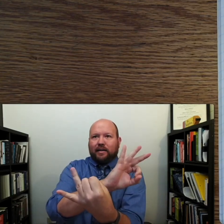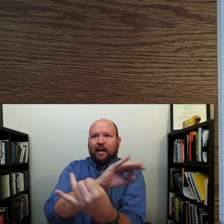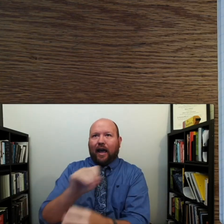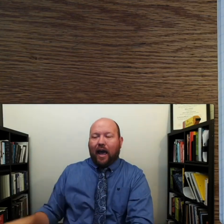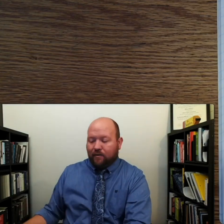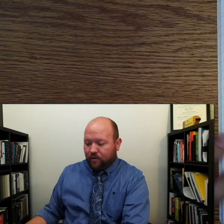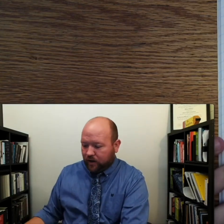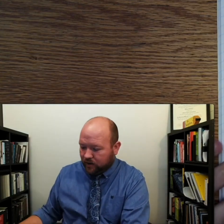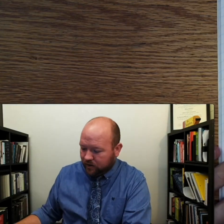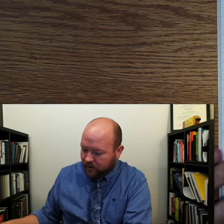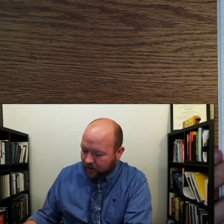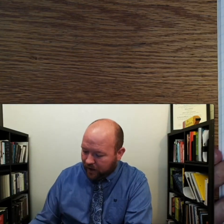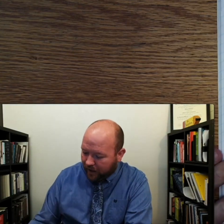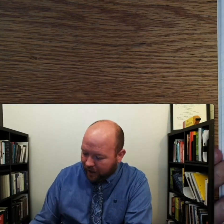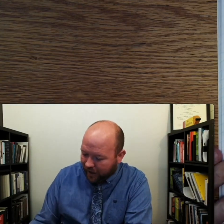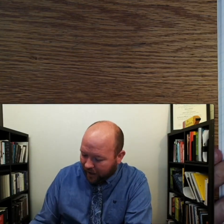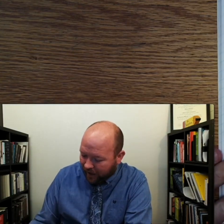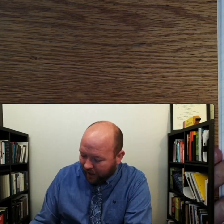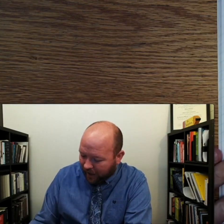African. African.